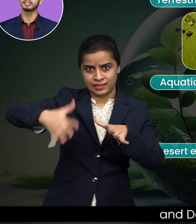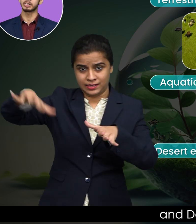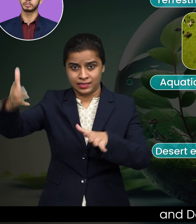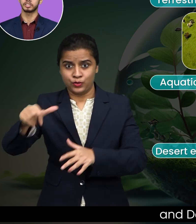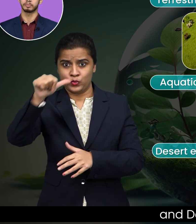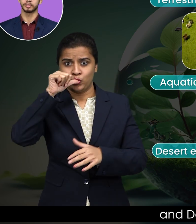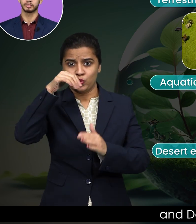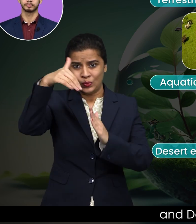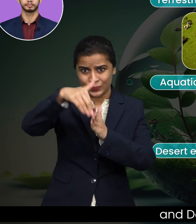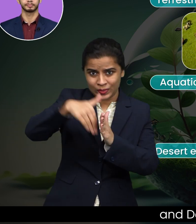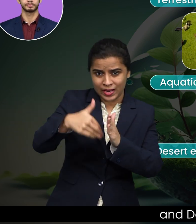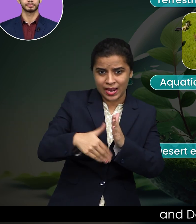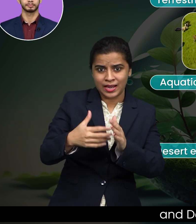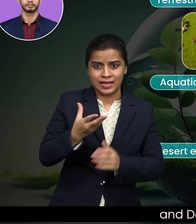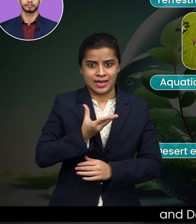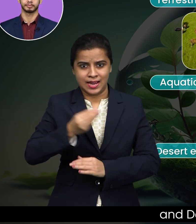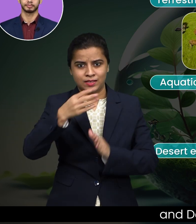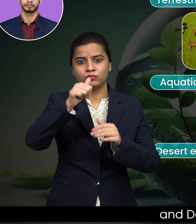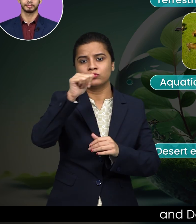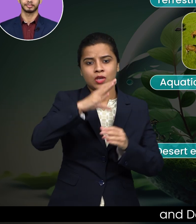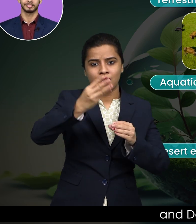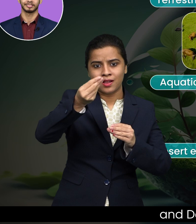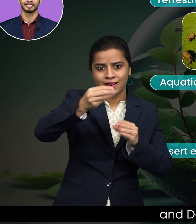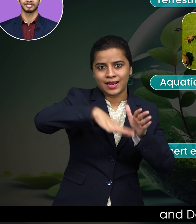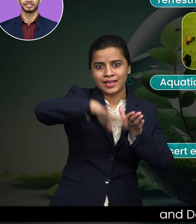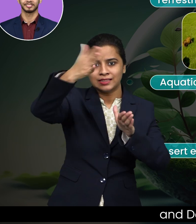and desert ecosystems.